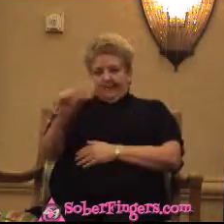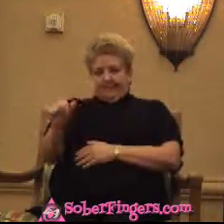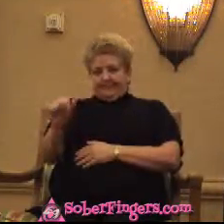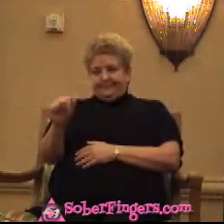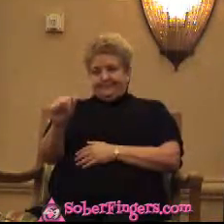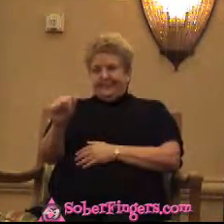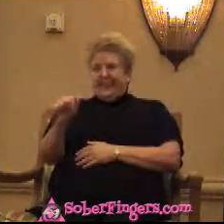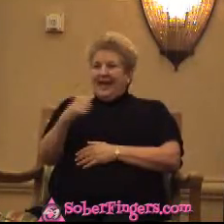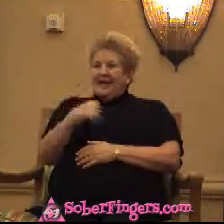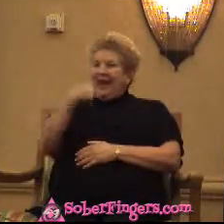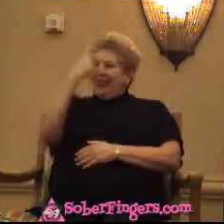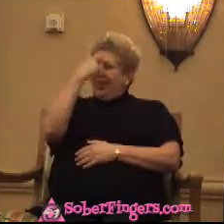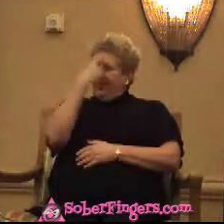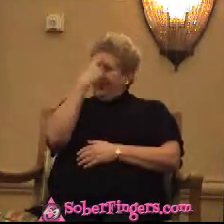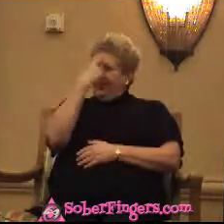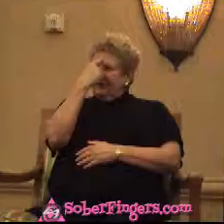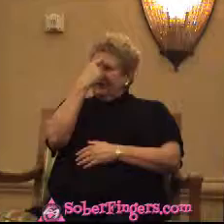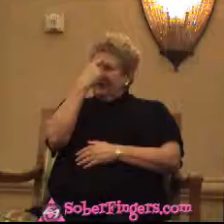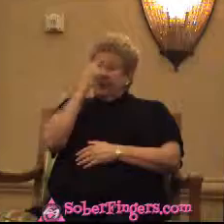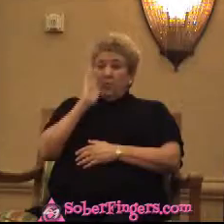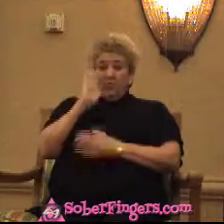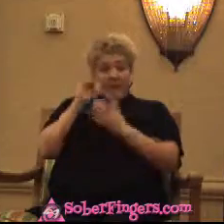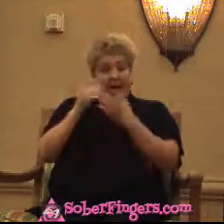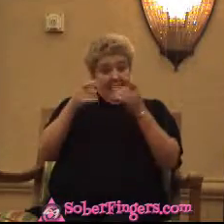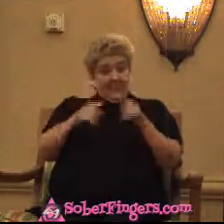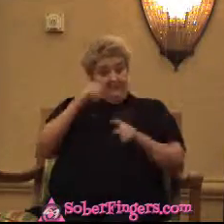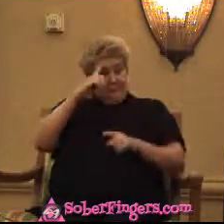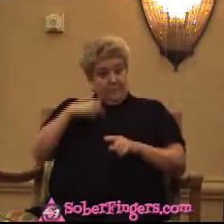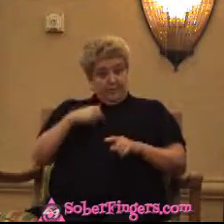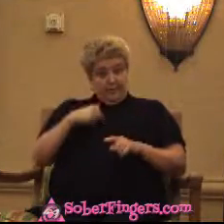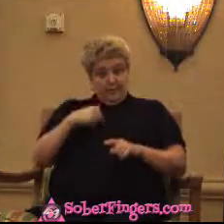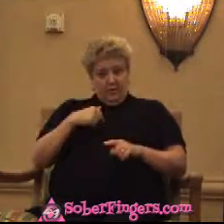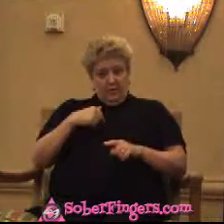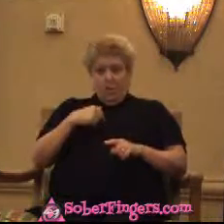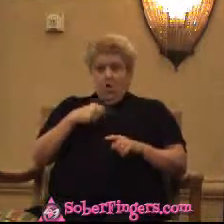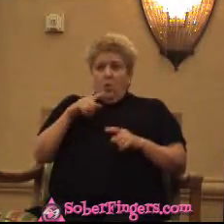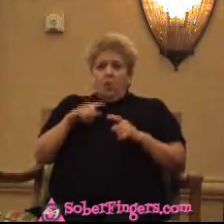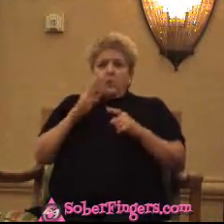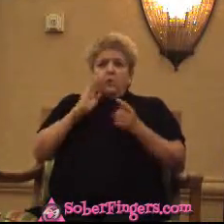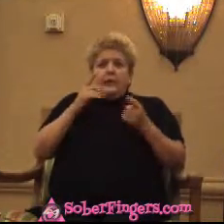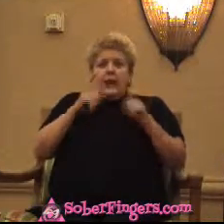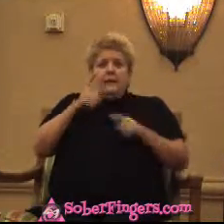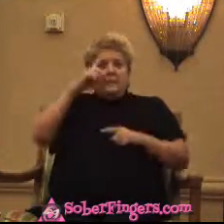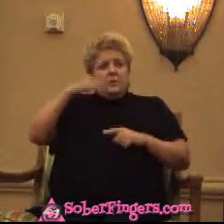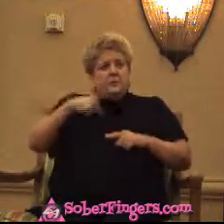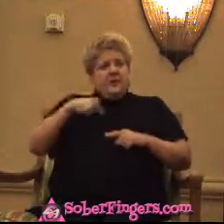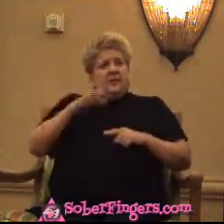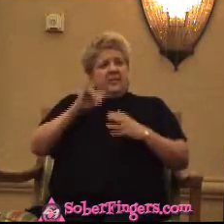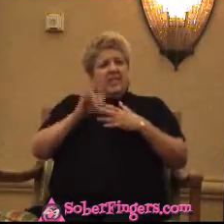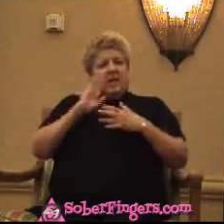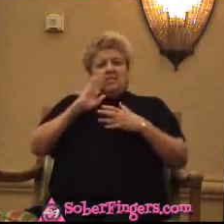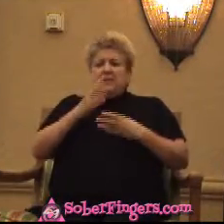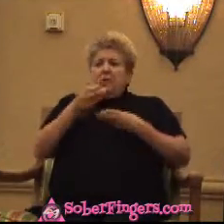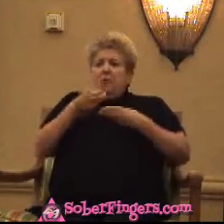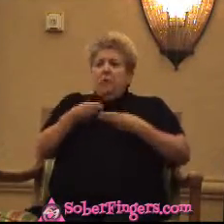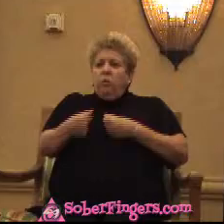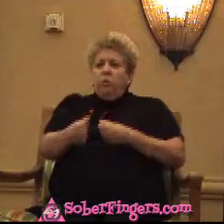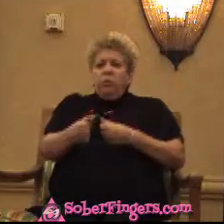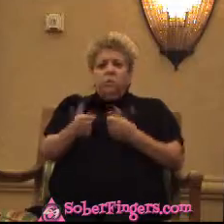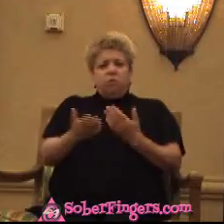thought, is that ever going to happen for me? When am I going to get mine? I used to think about that all the time. I hear these guys talk about they had these